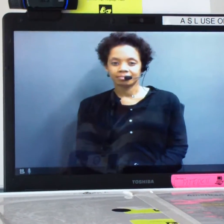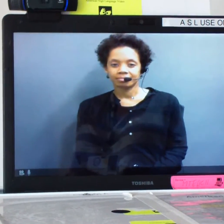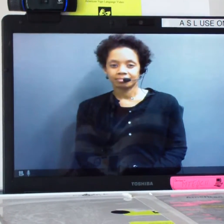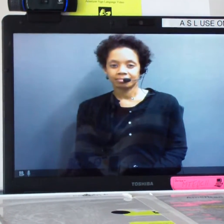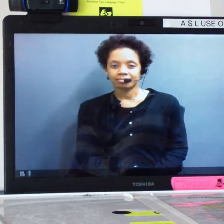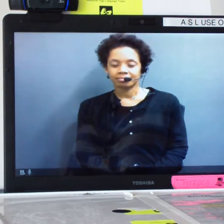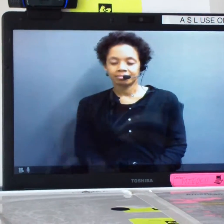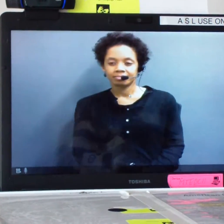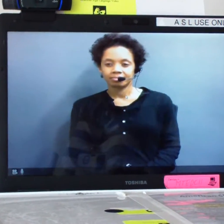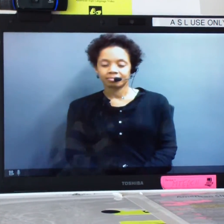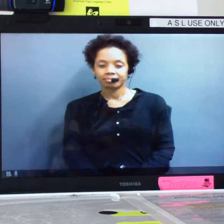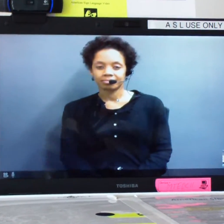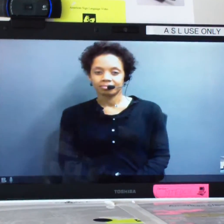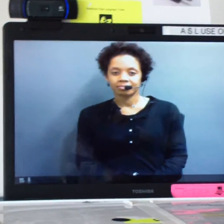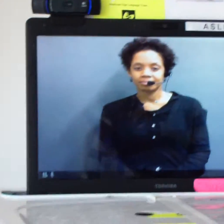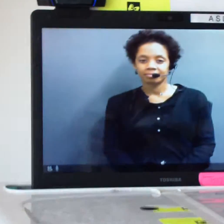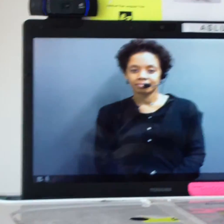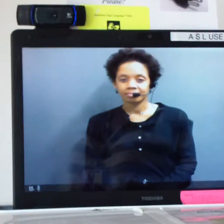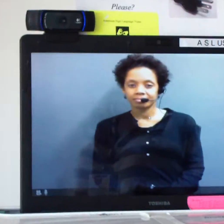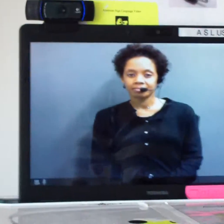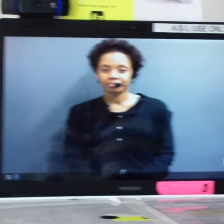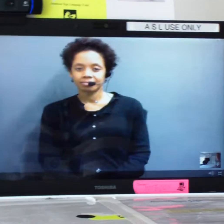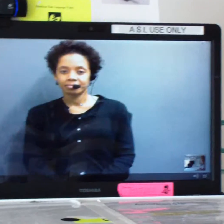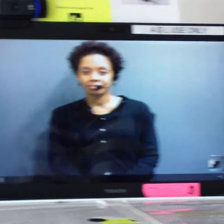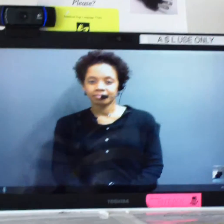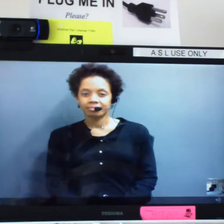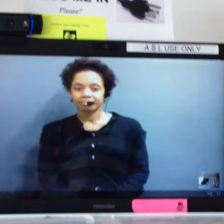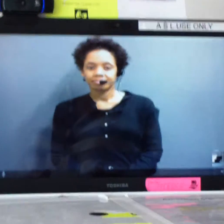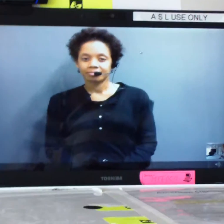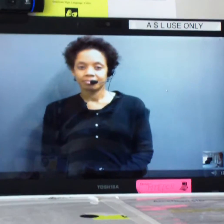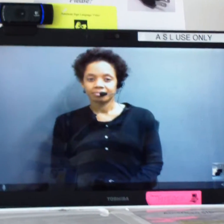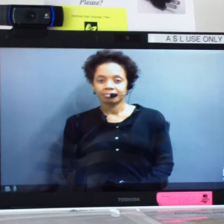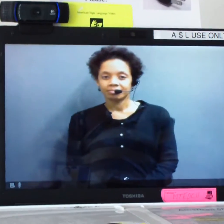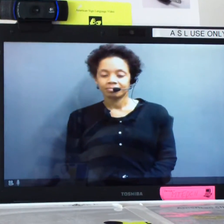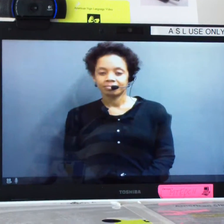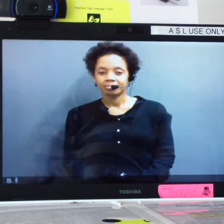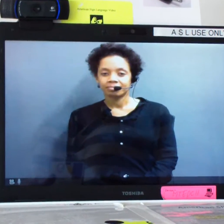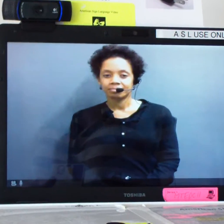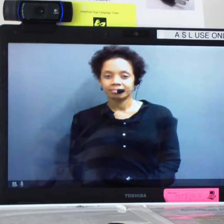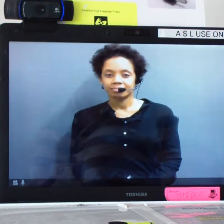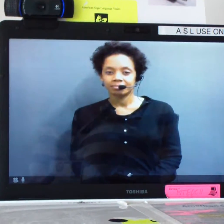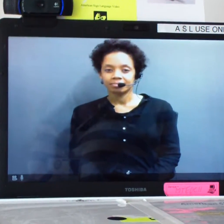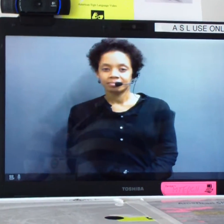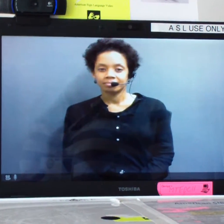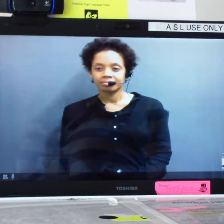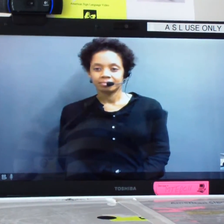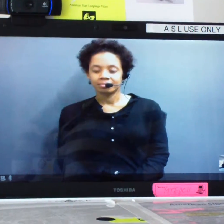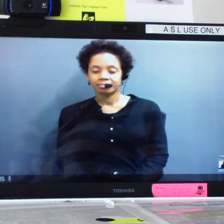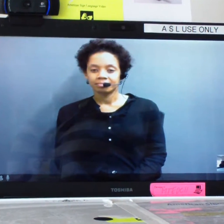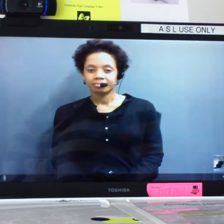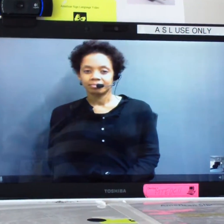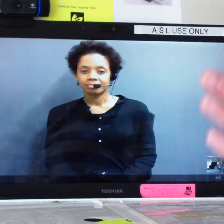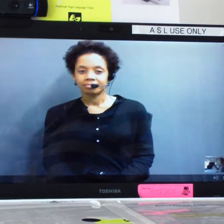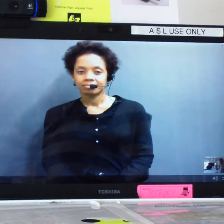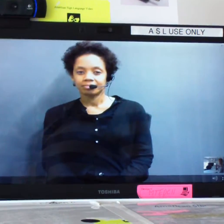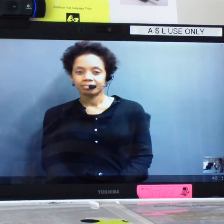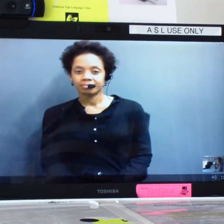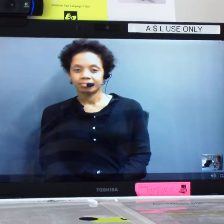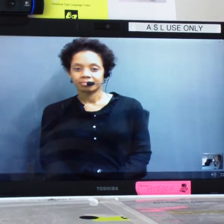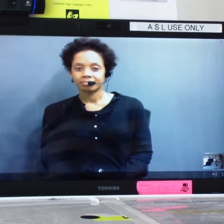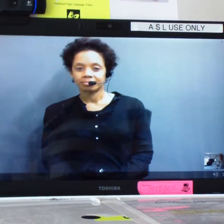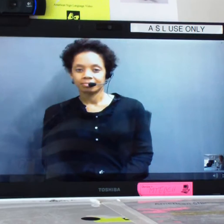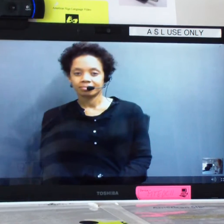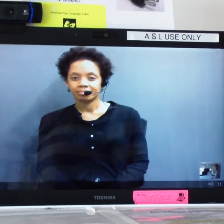his problem is." So she has some context. Once that's done, this little screen here is what she sees, and she